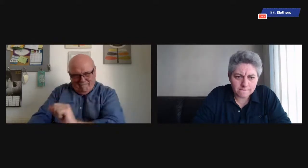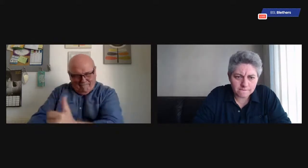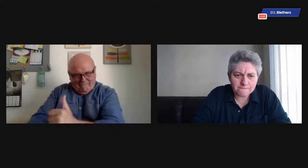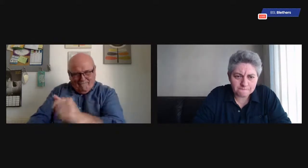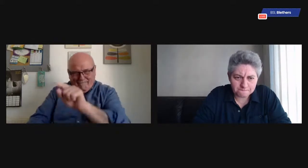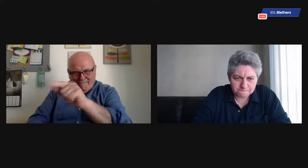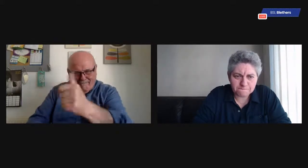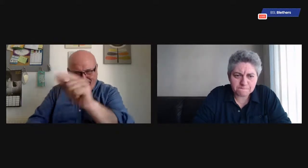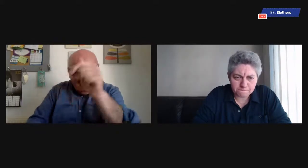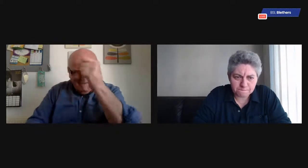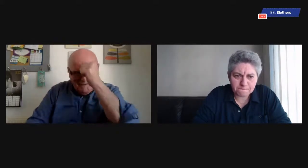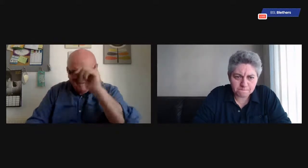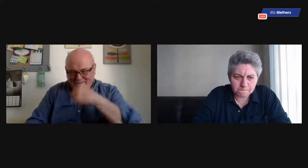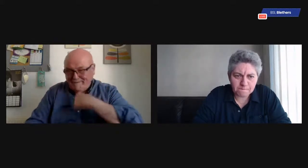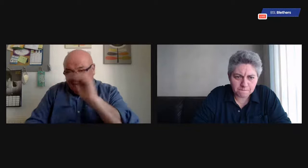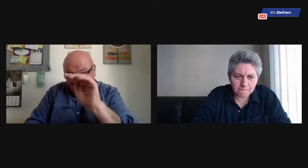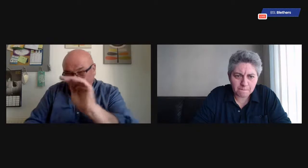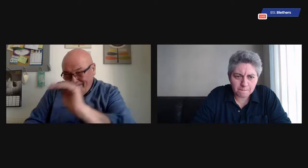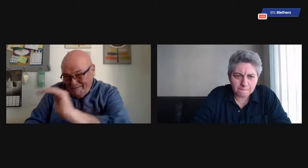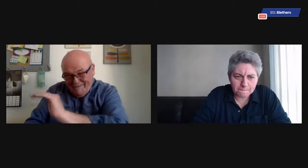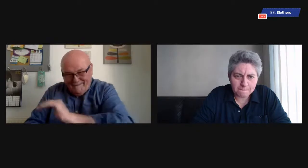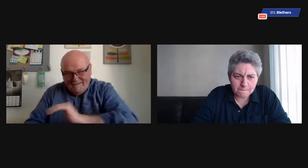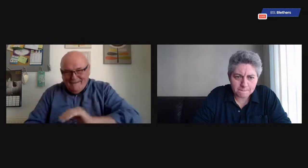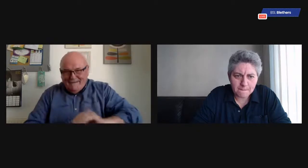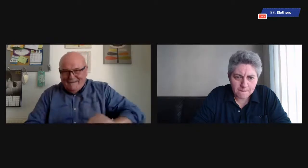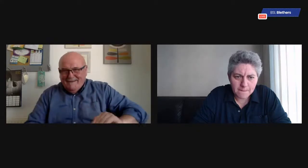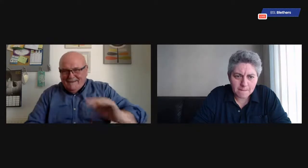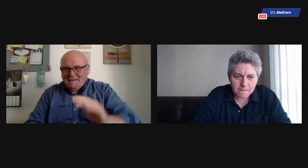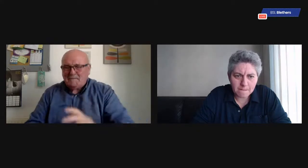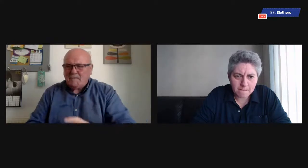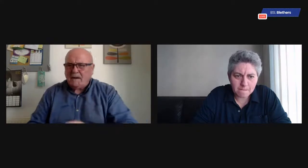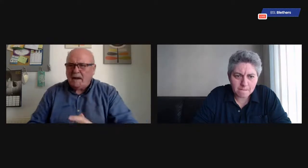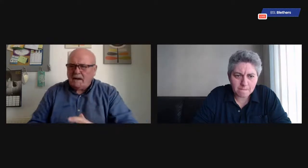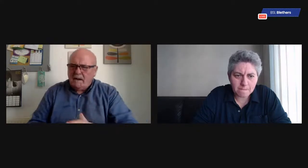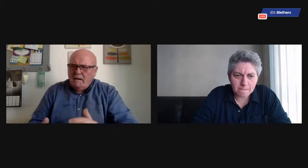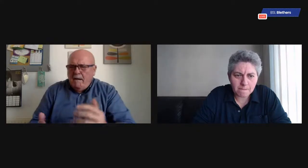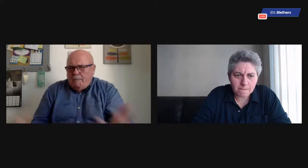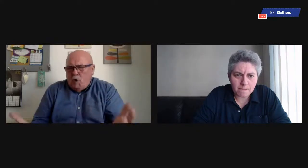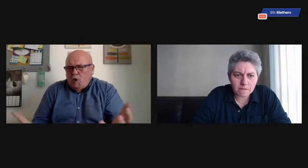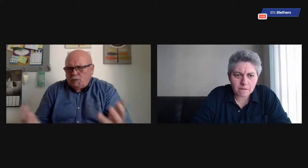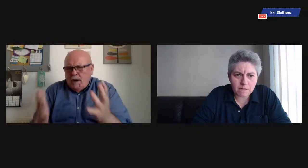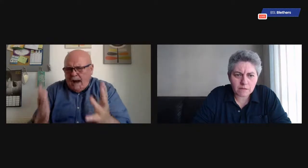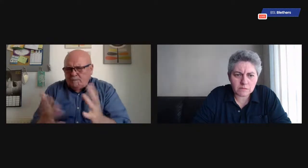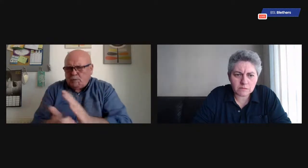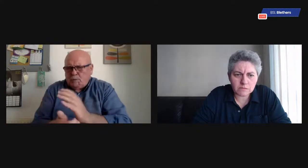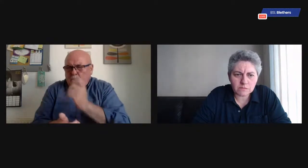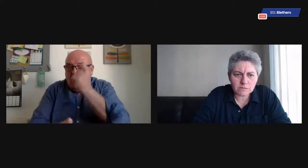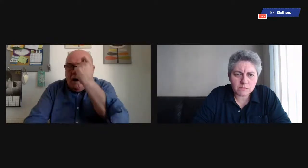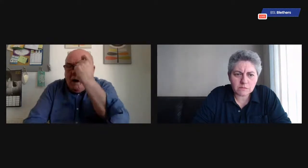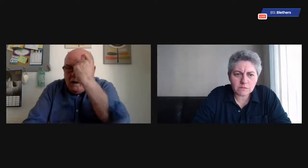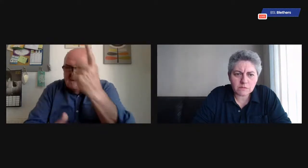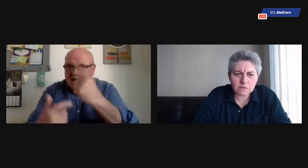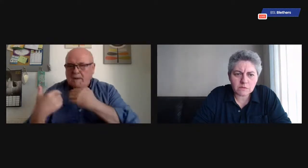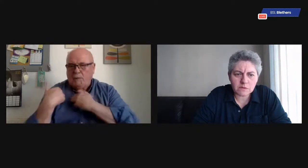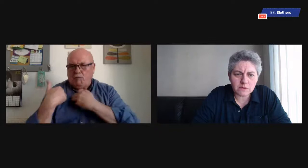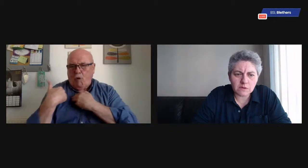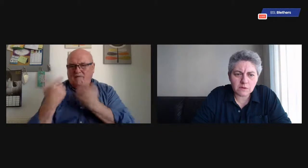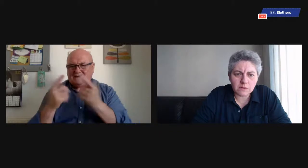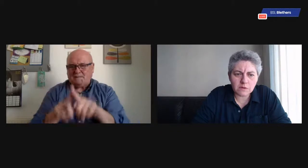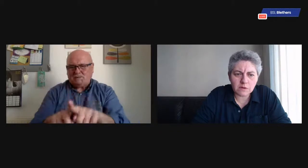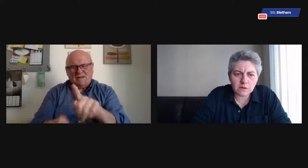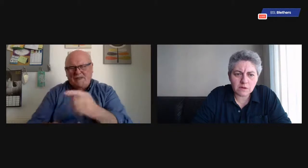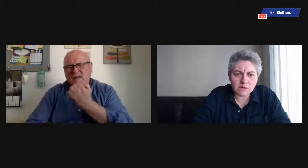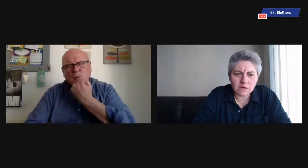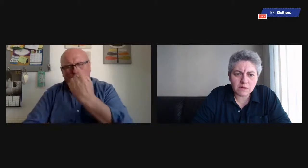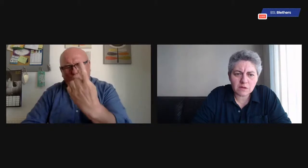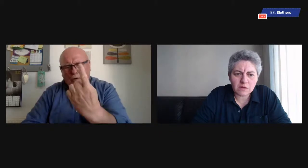a few interpreters dotted about that have got some knowledge in legal issues, but they have